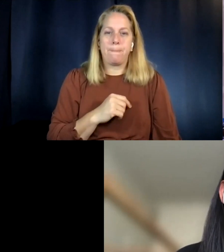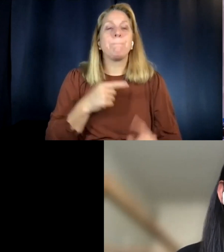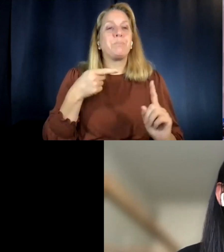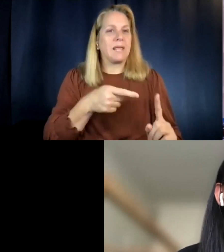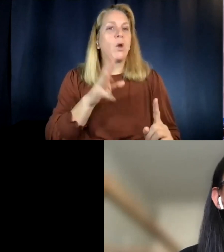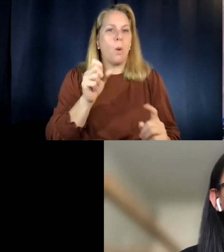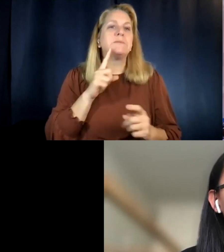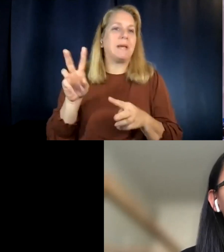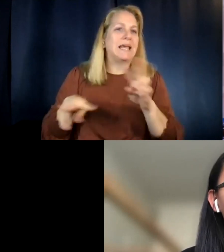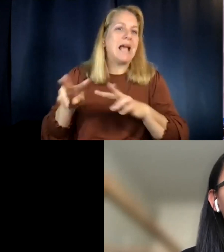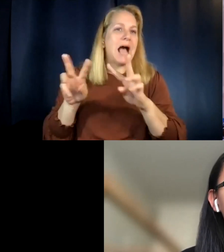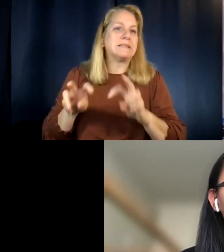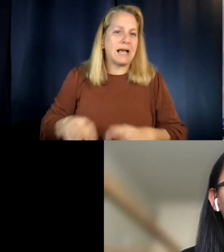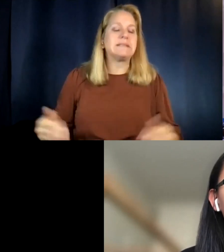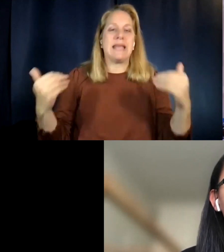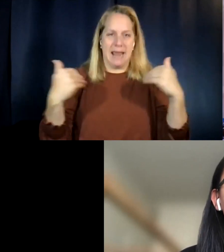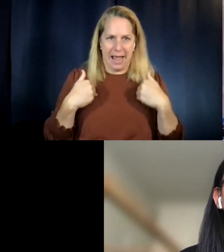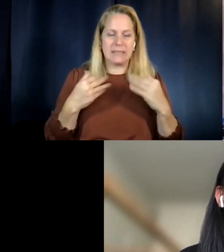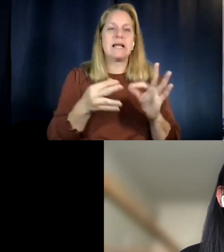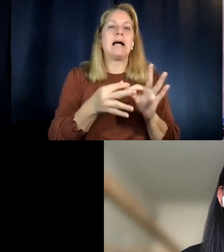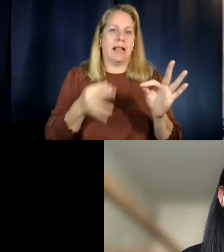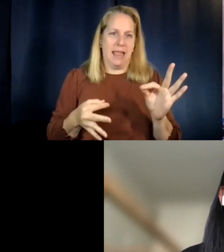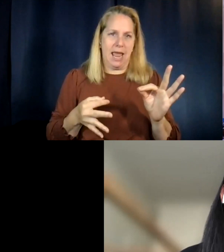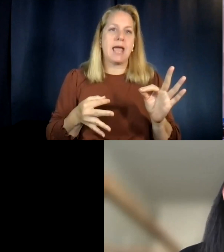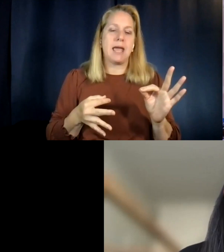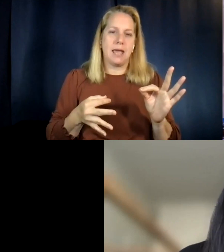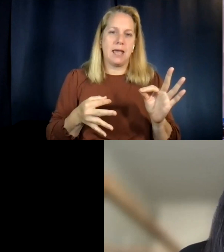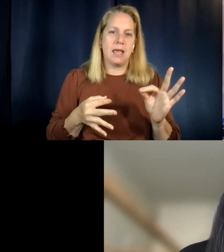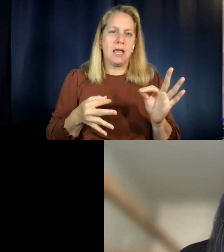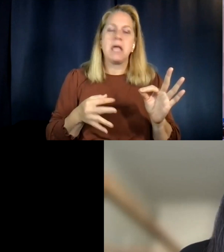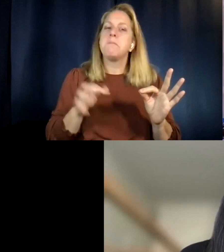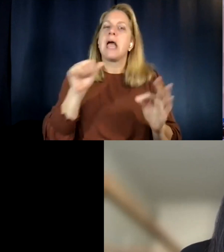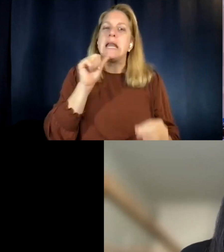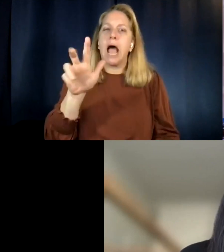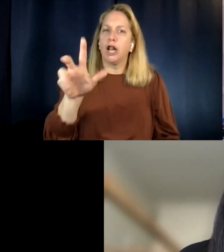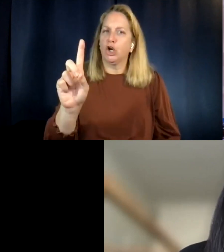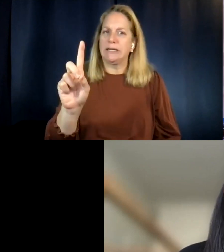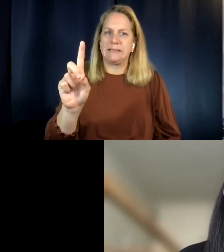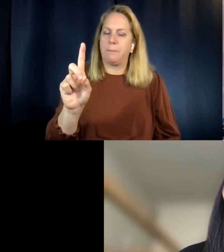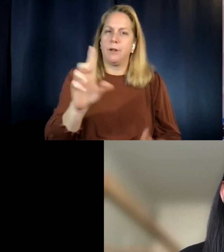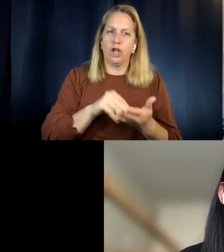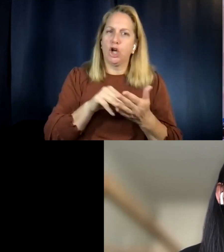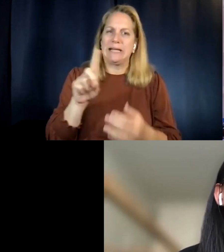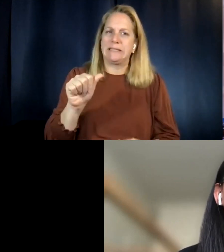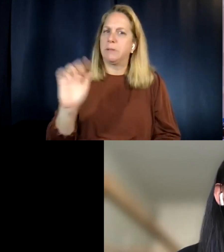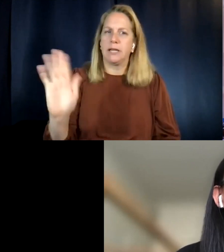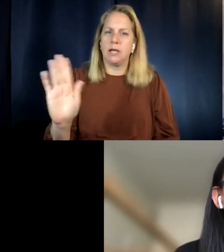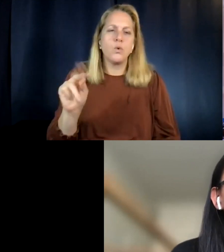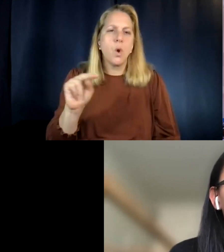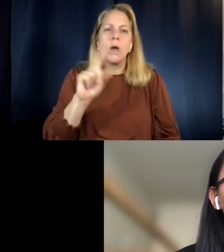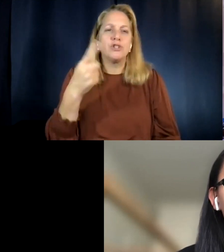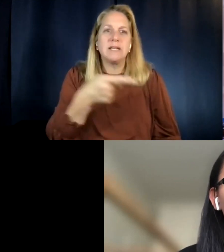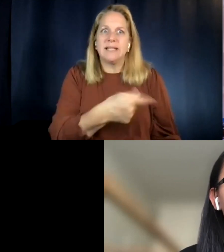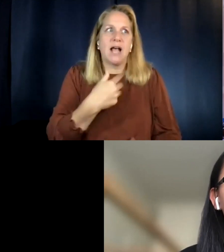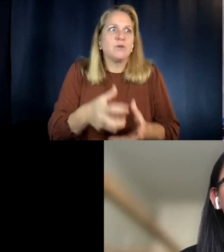assessed, and he does have a delay. Not a learning disability or anything like that. It's just he has so